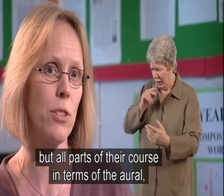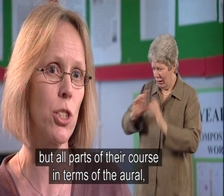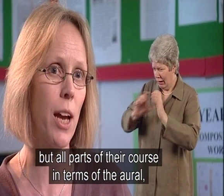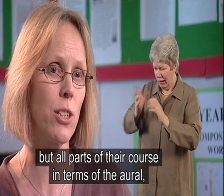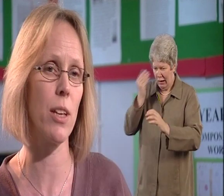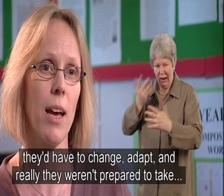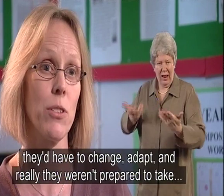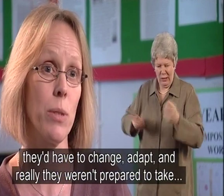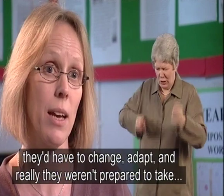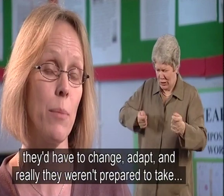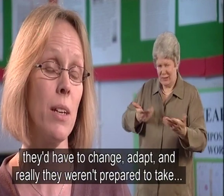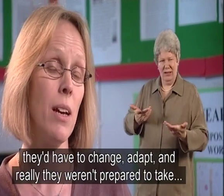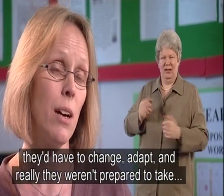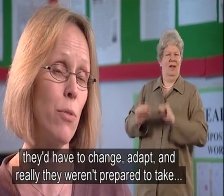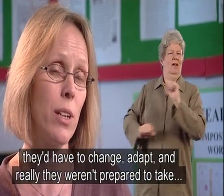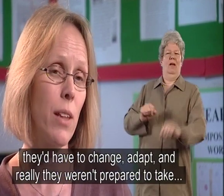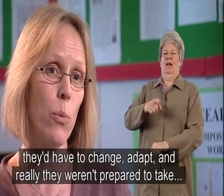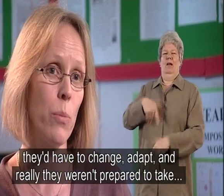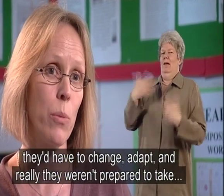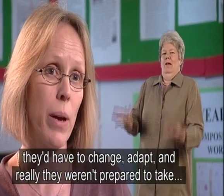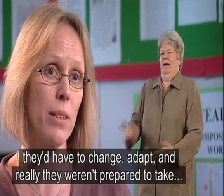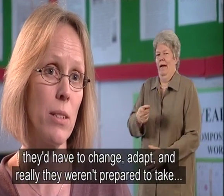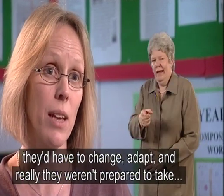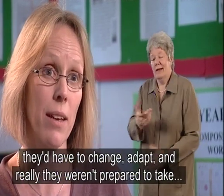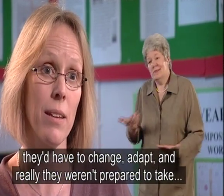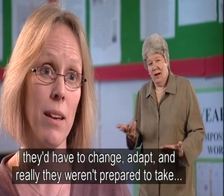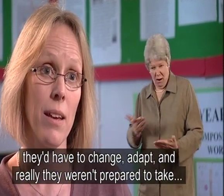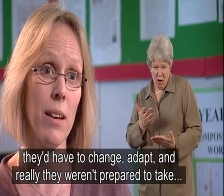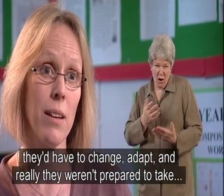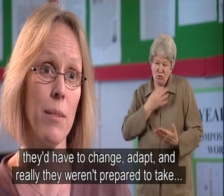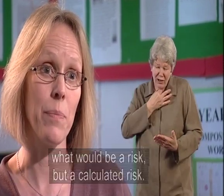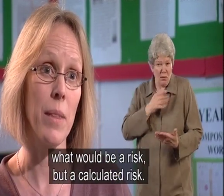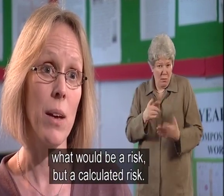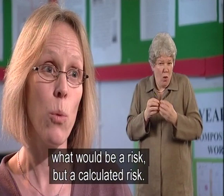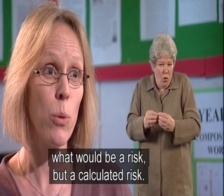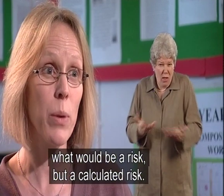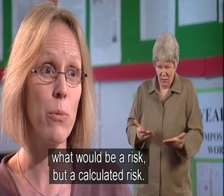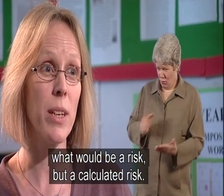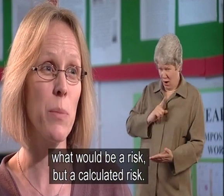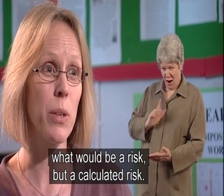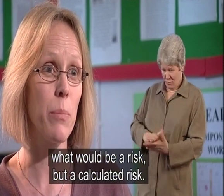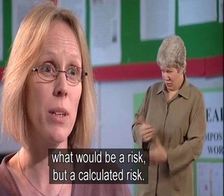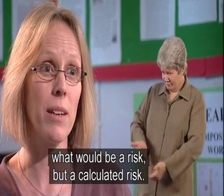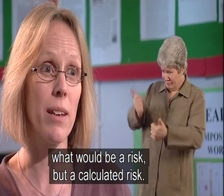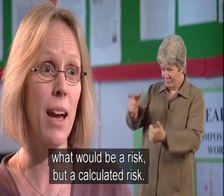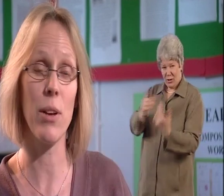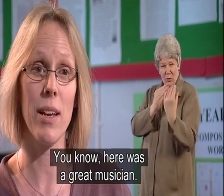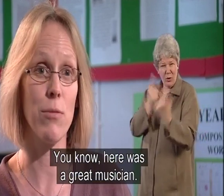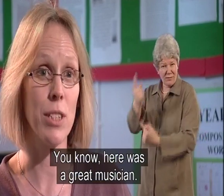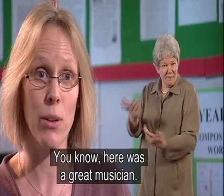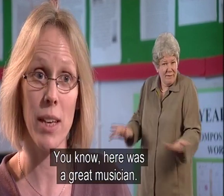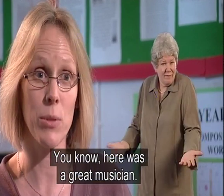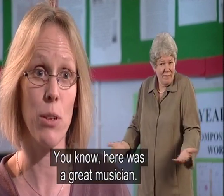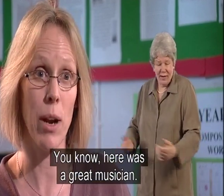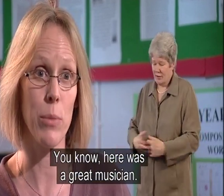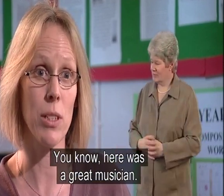They'd have to change, they'd have to adapt, and really they weren't prepared to take what would be a risk, but a calculated